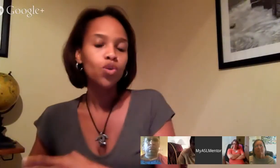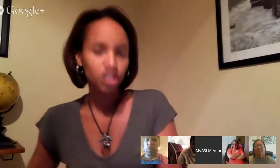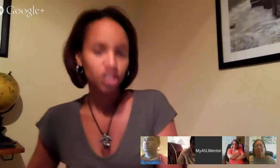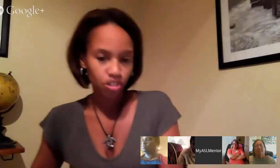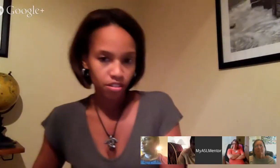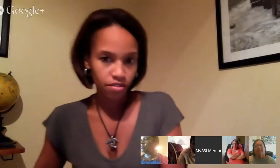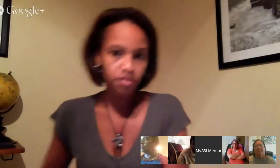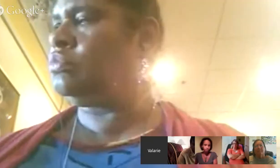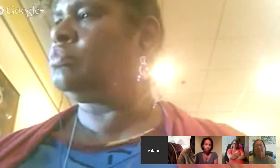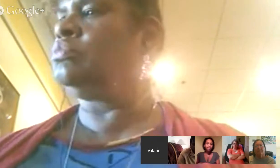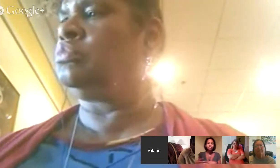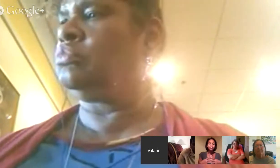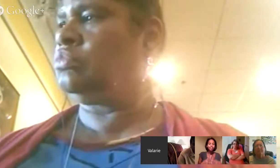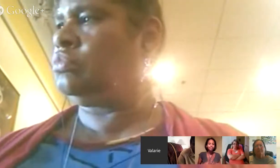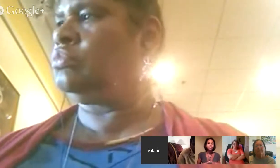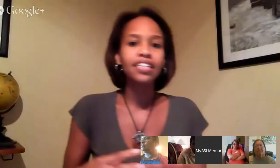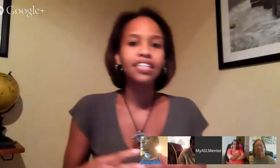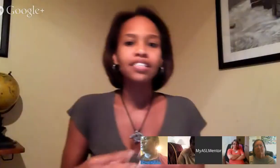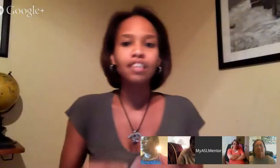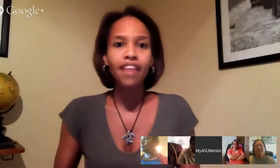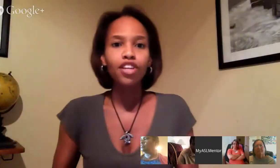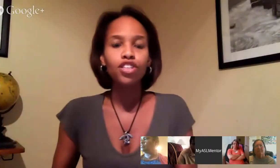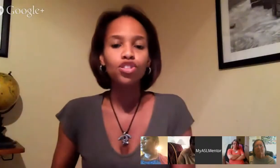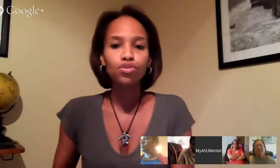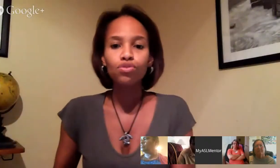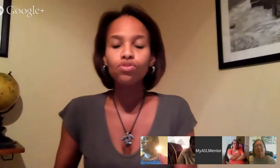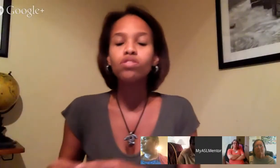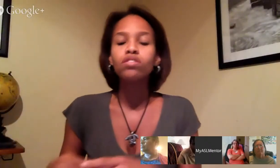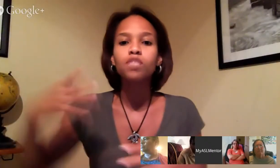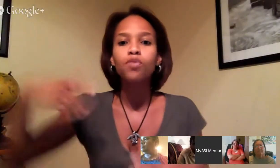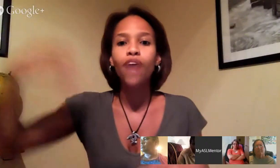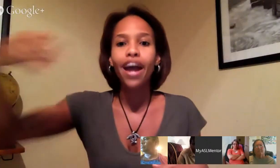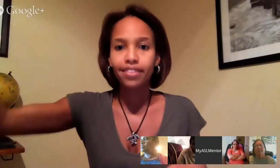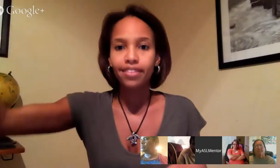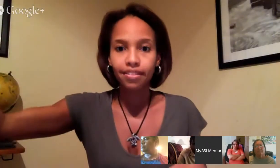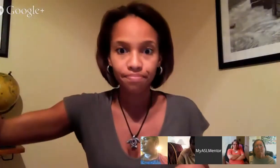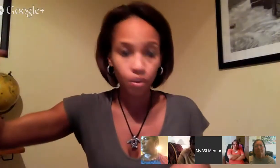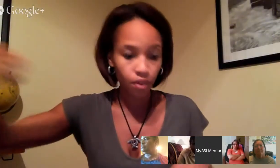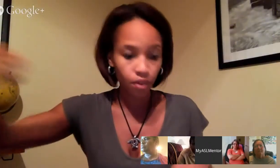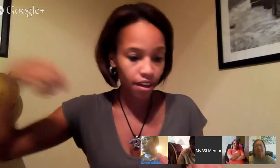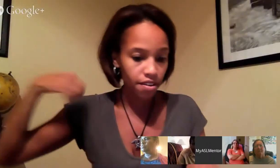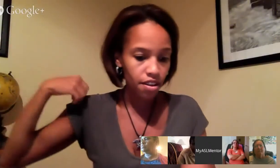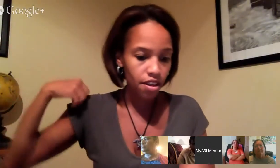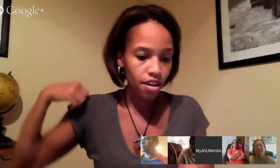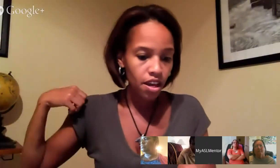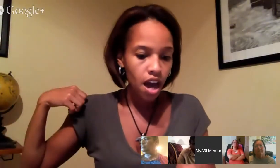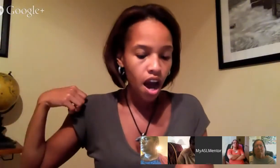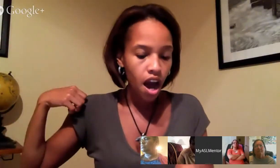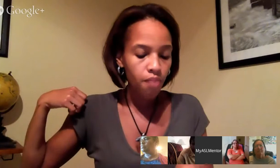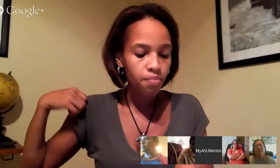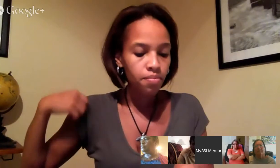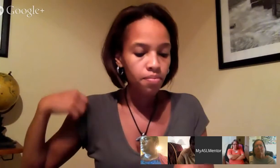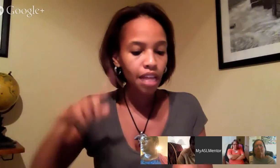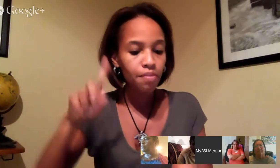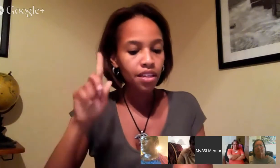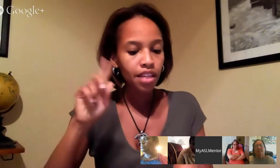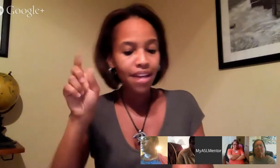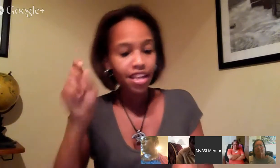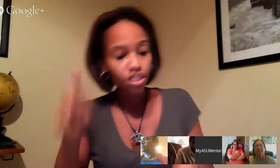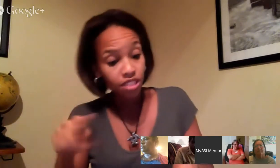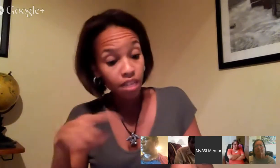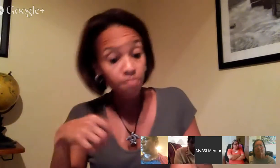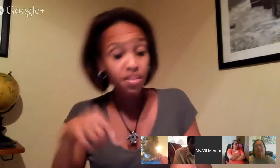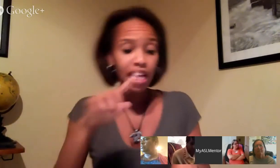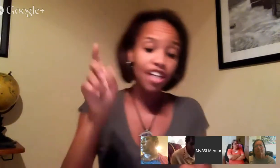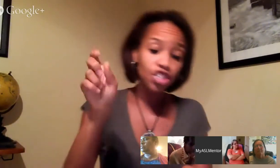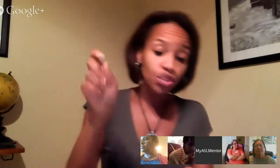single question. It's definitely something that is used sporadically. Okay. Let me ask